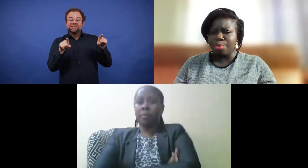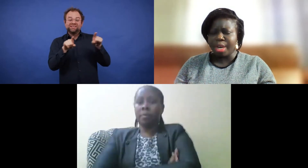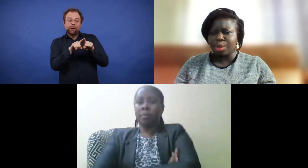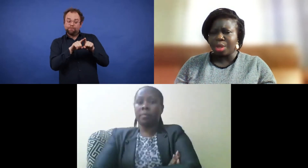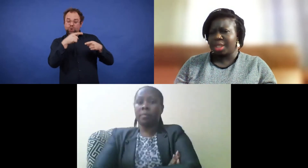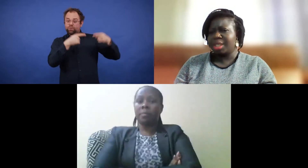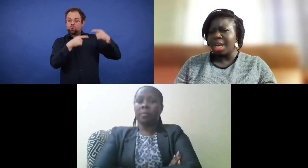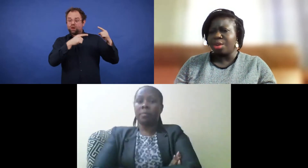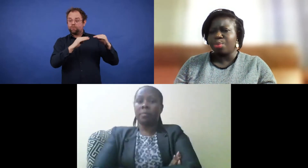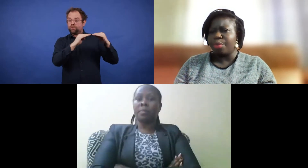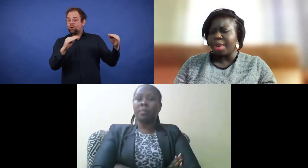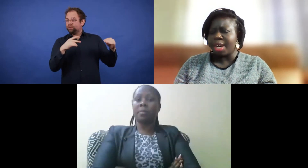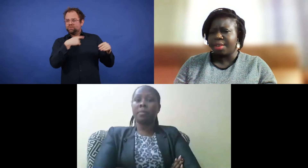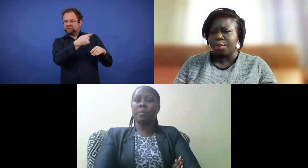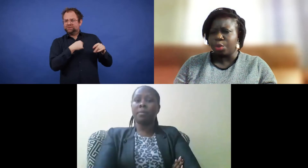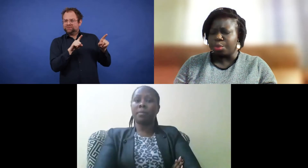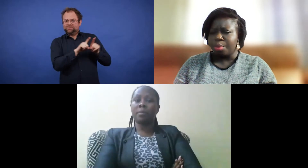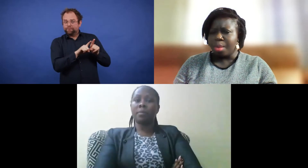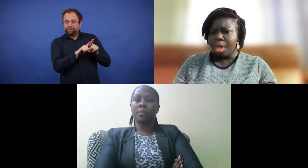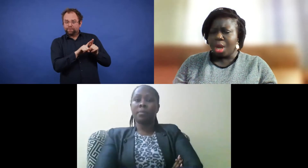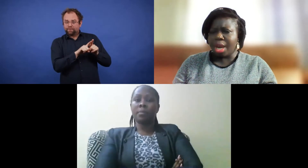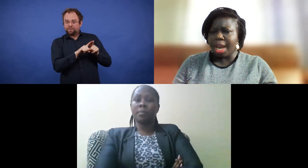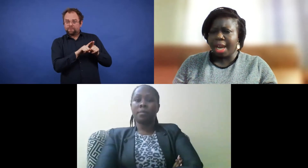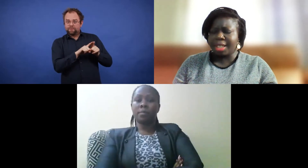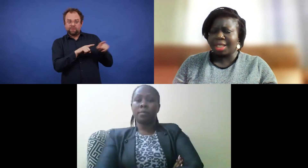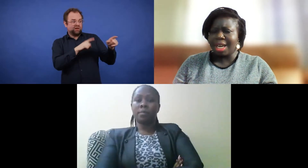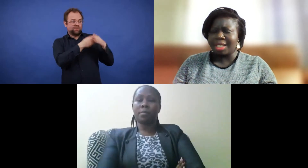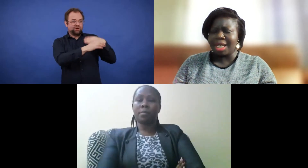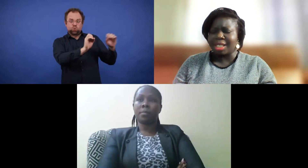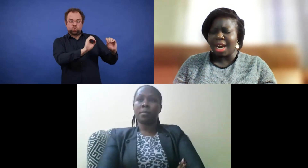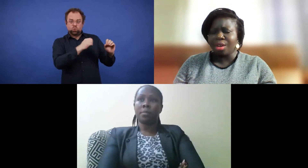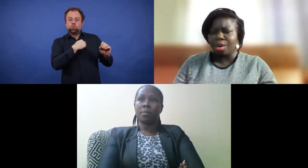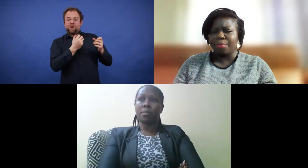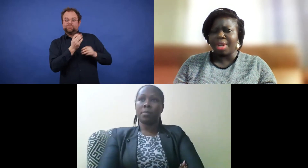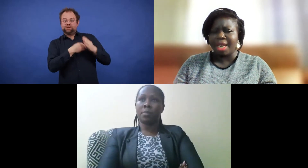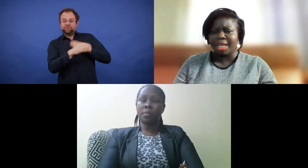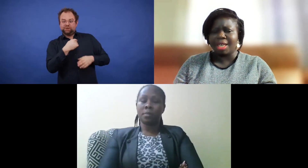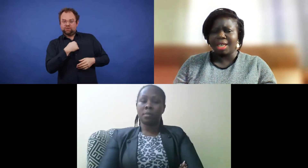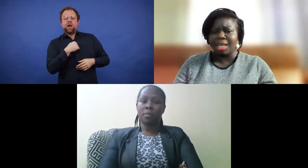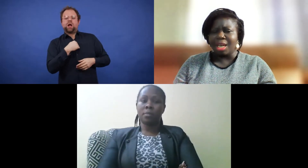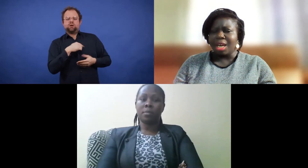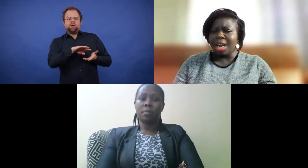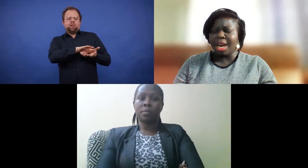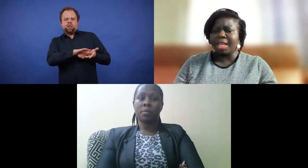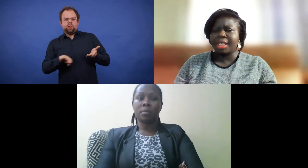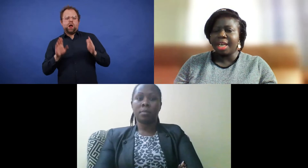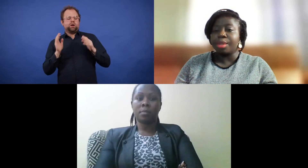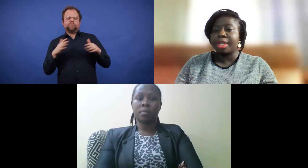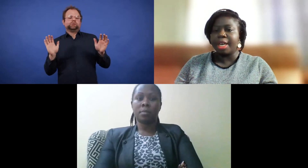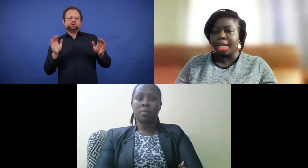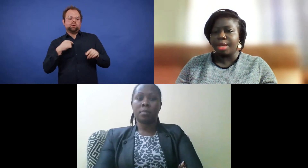so resources are not provided for you. And it's kind of like,